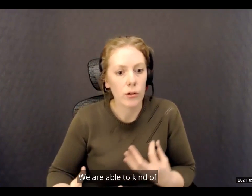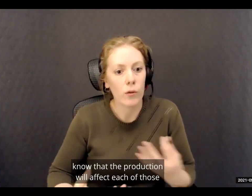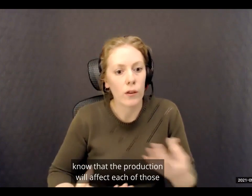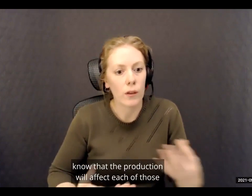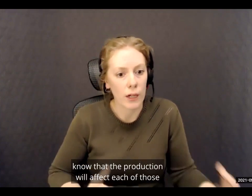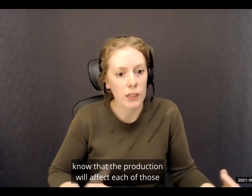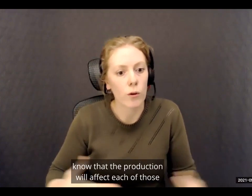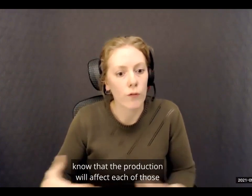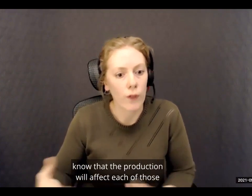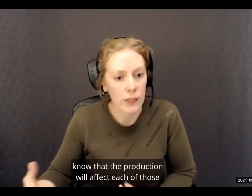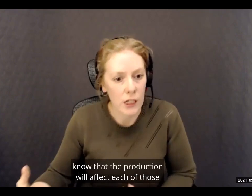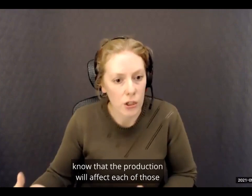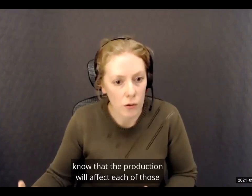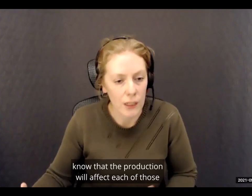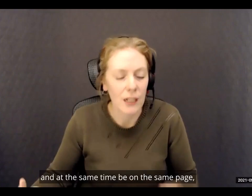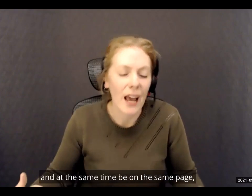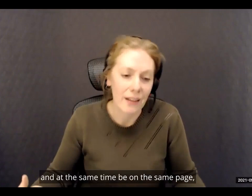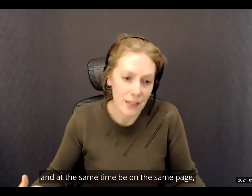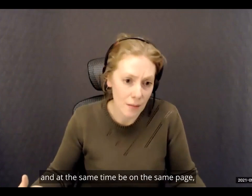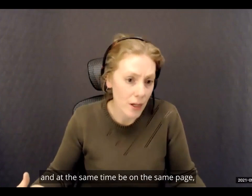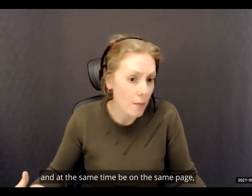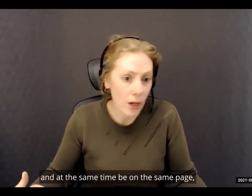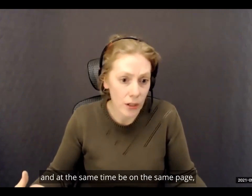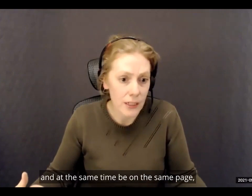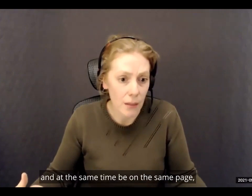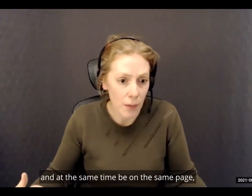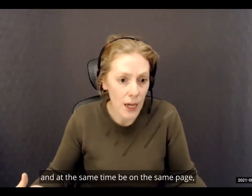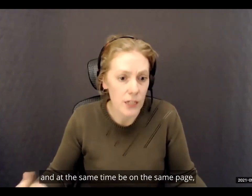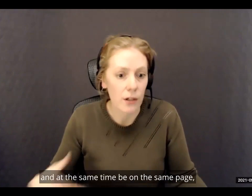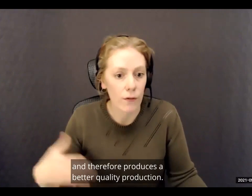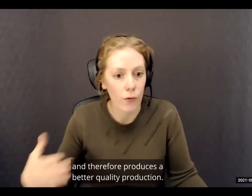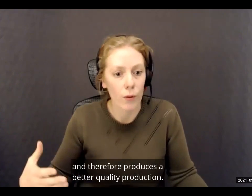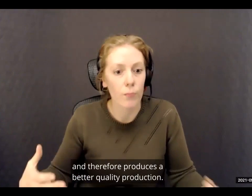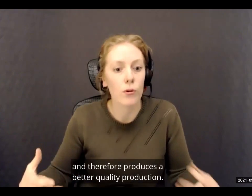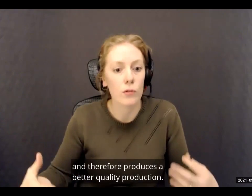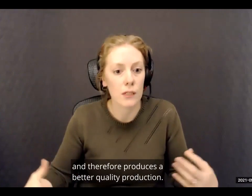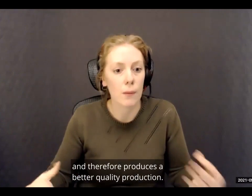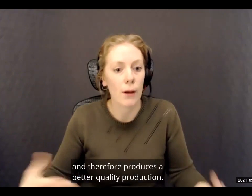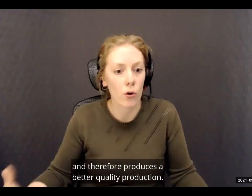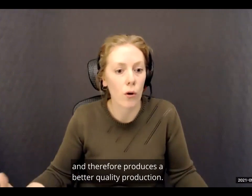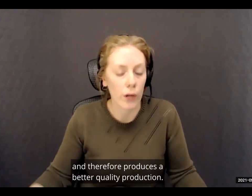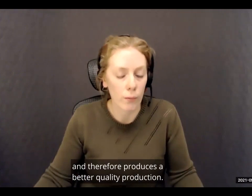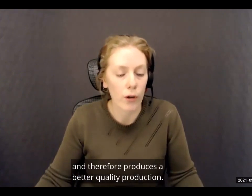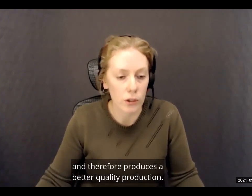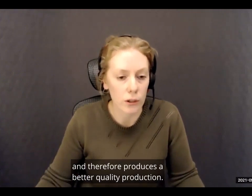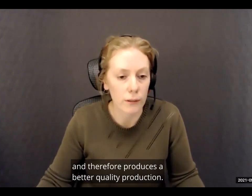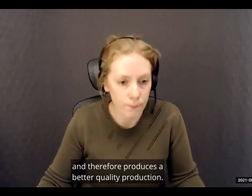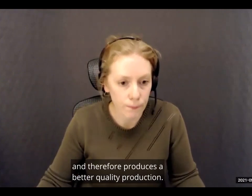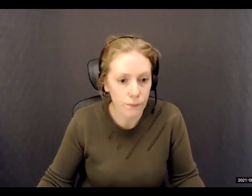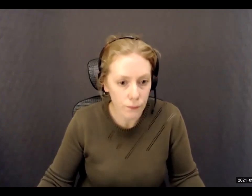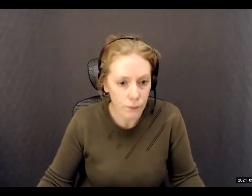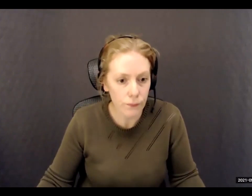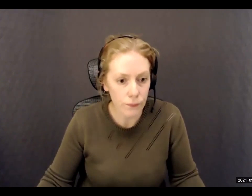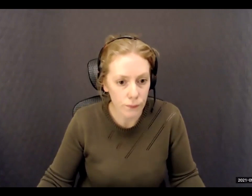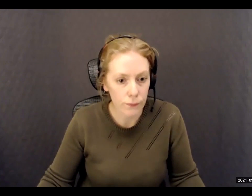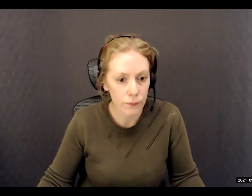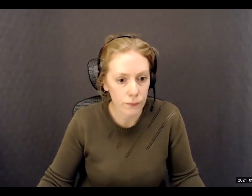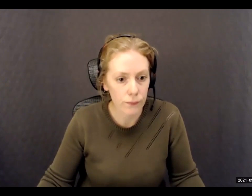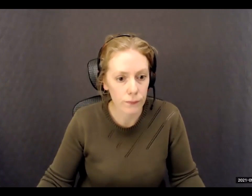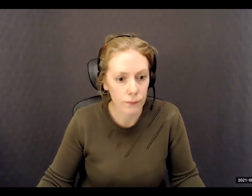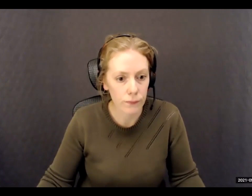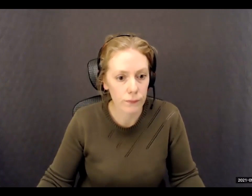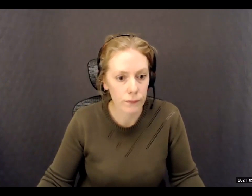kind of know that the production will affect each of those, and at the same time be on the same page, and therefore produces a better quality production.